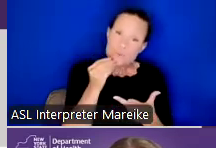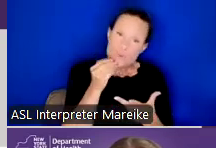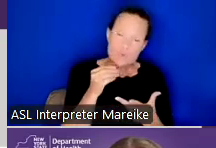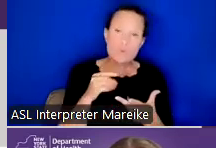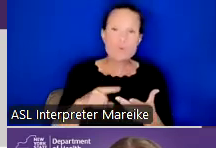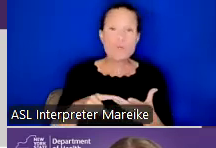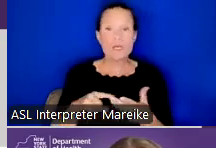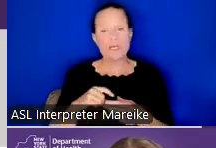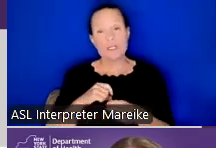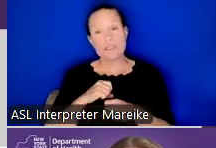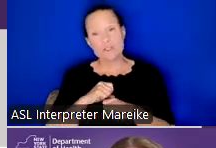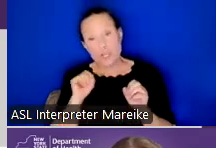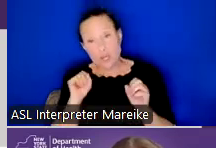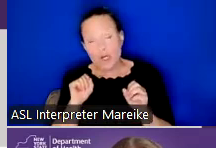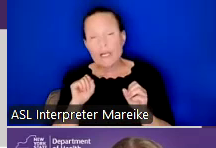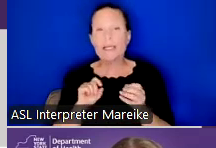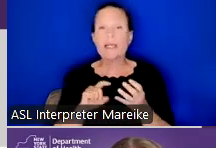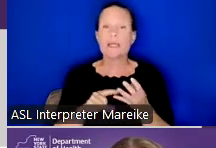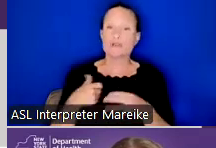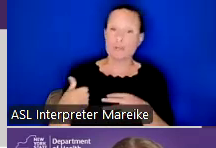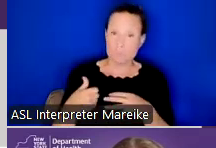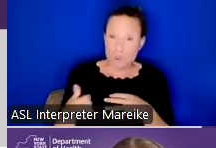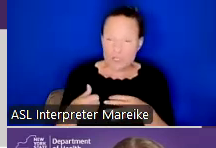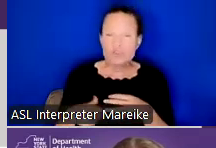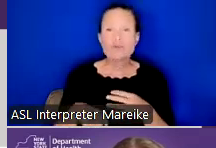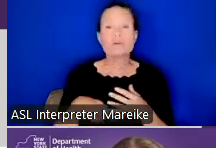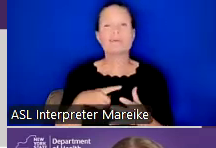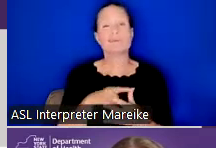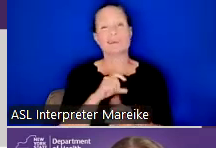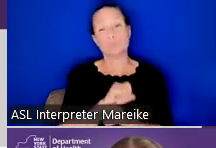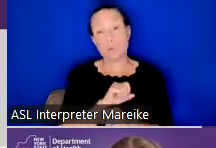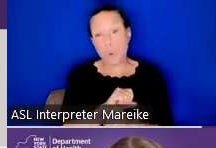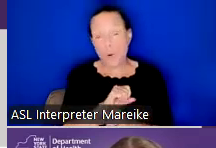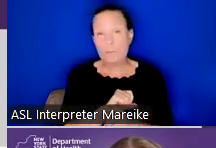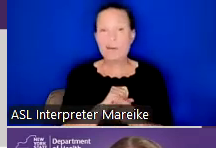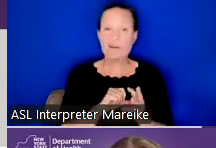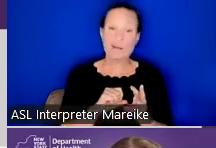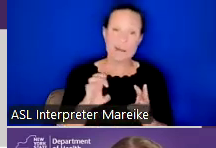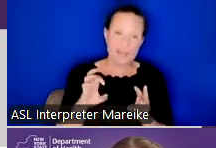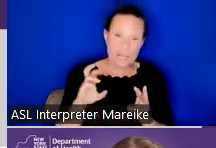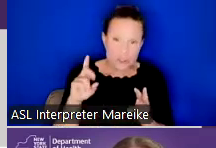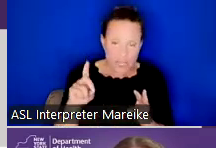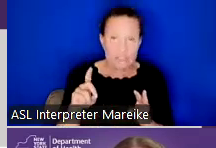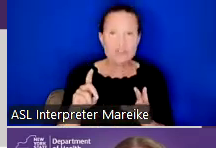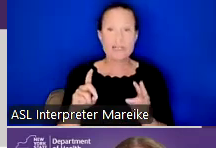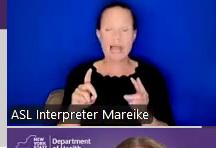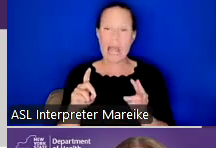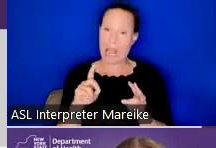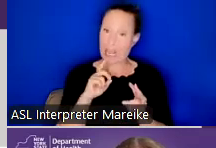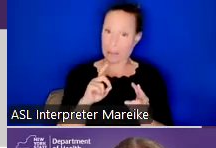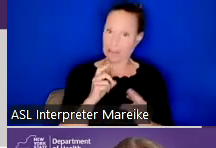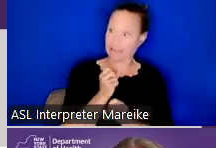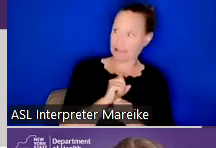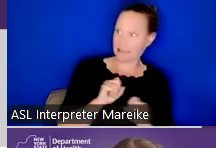security, transportation, employment, education, and interpersonal safety.